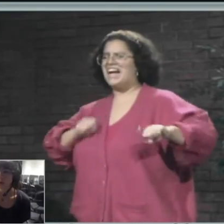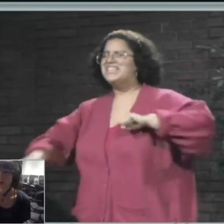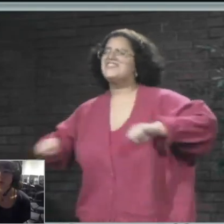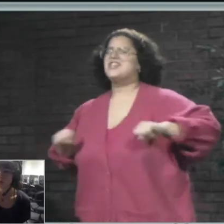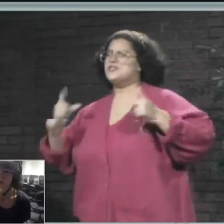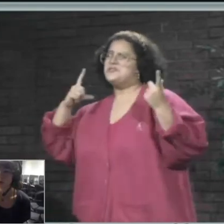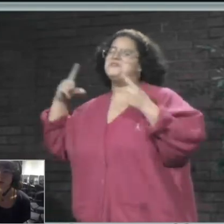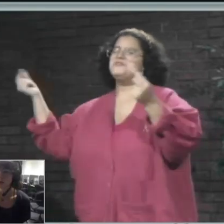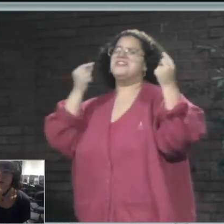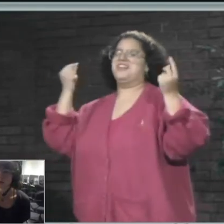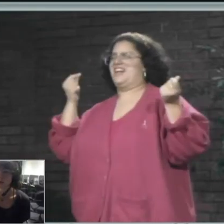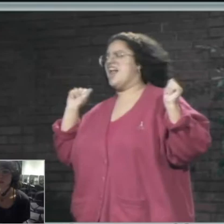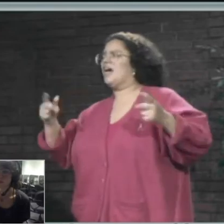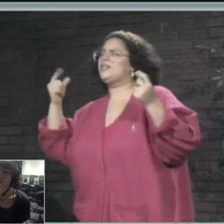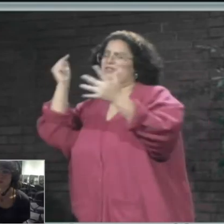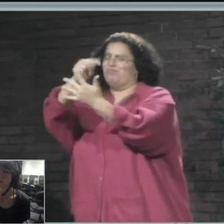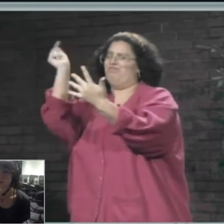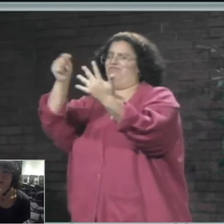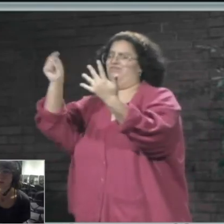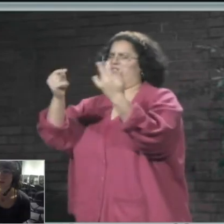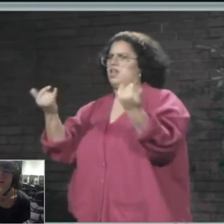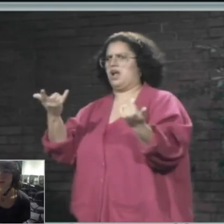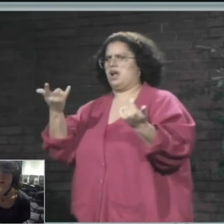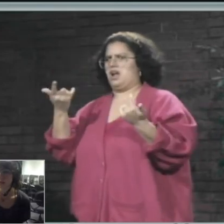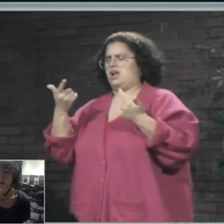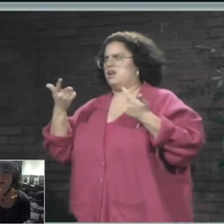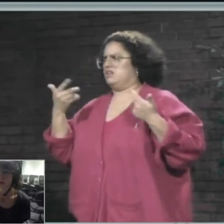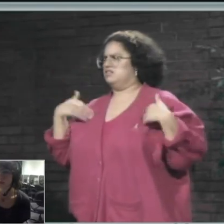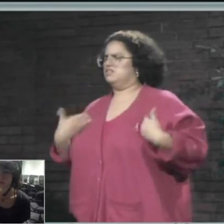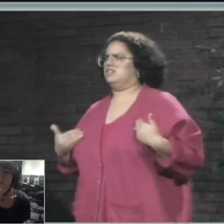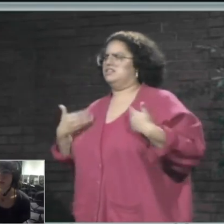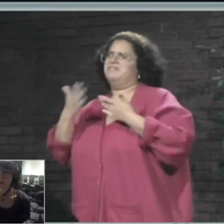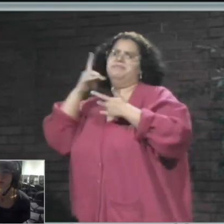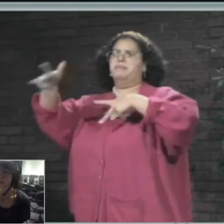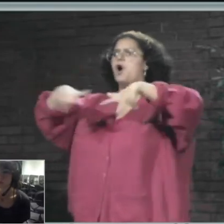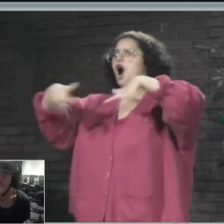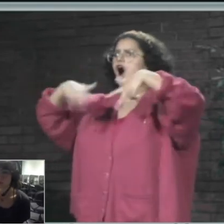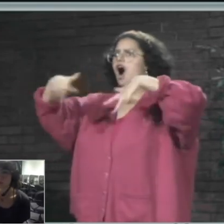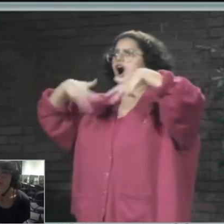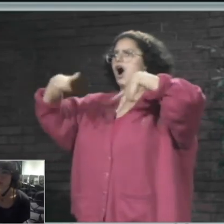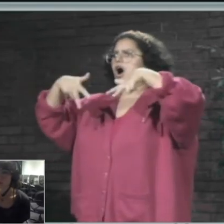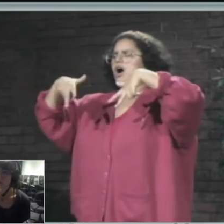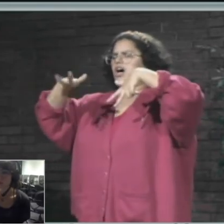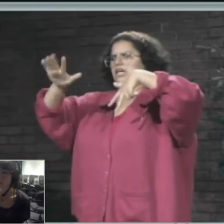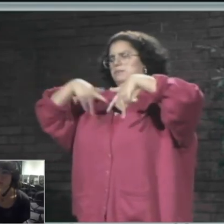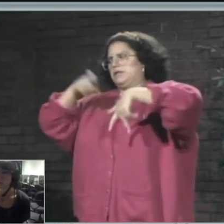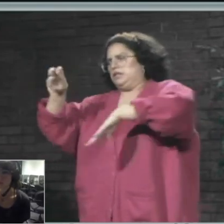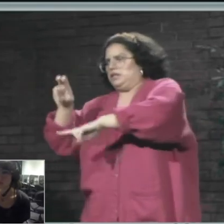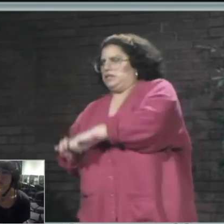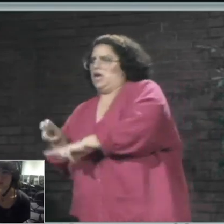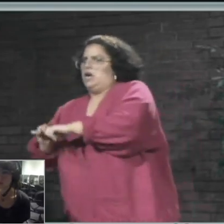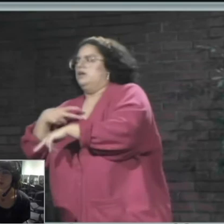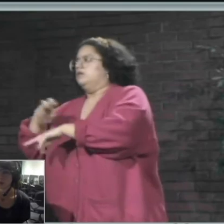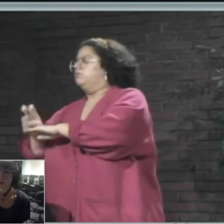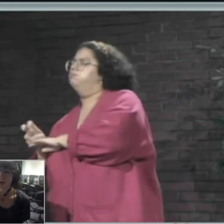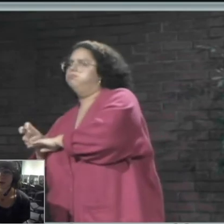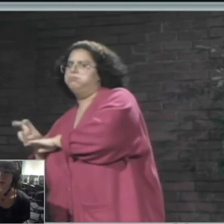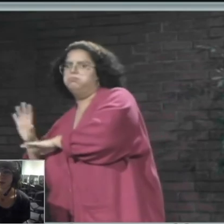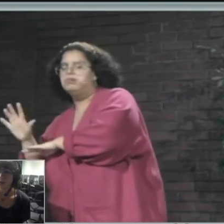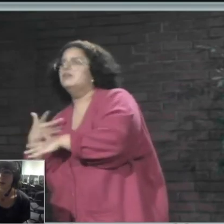Another one is that if you become easily tired, maybe you're not even doing anything that strenuous, maybe you're just walking and you have to